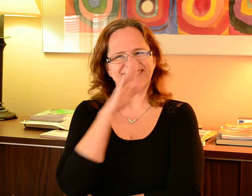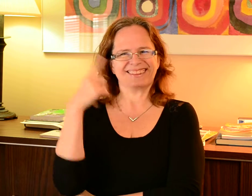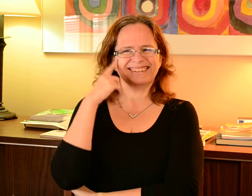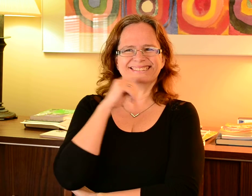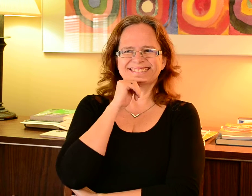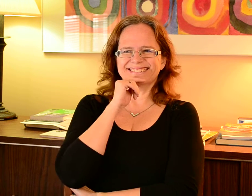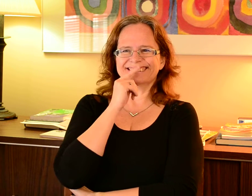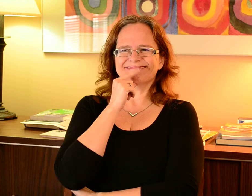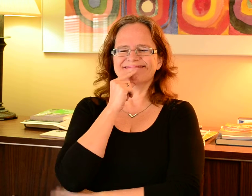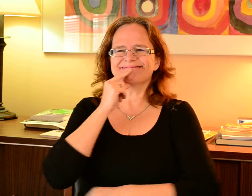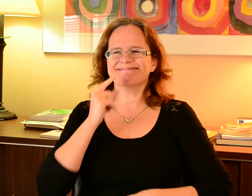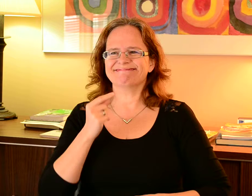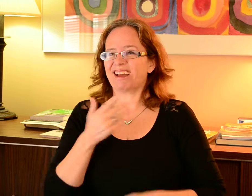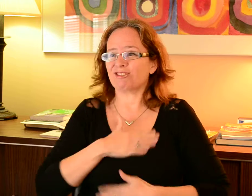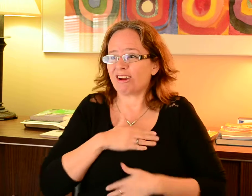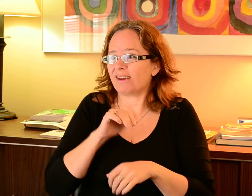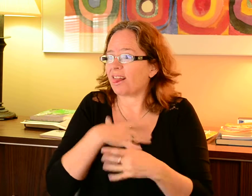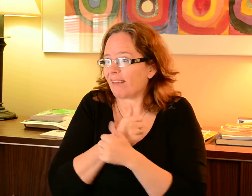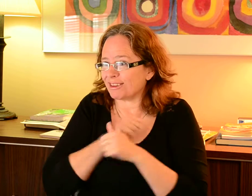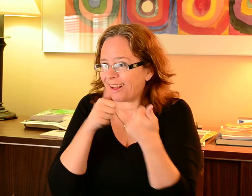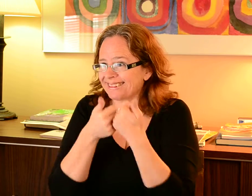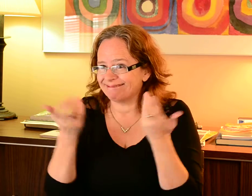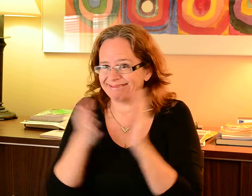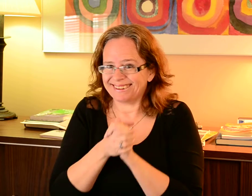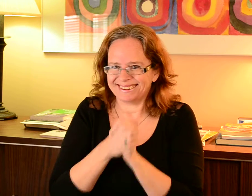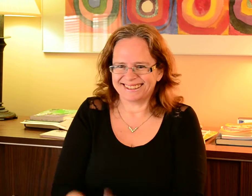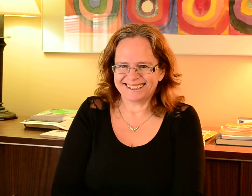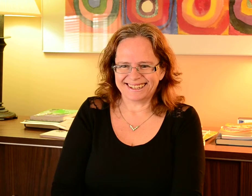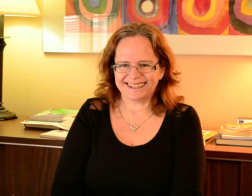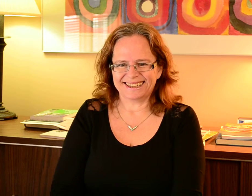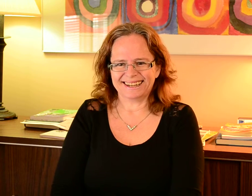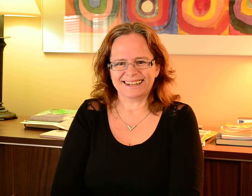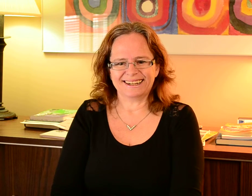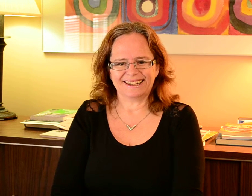working in. I never thought about that before. I mean, I love every challenge that comes my way. Oh